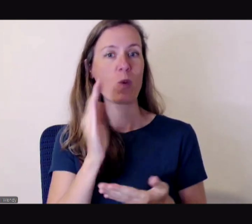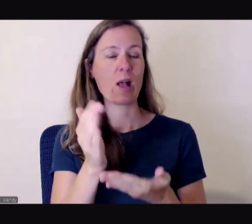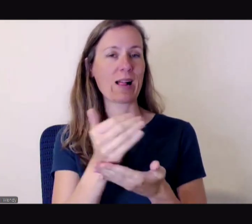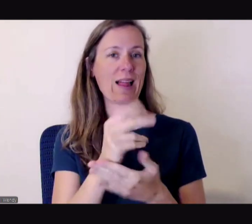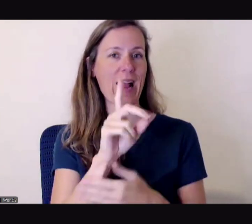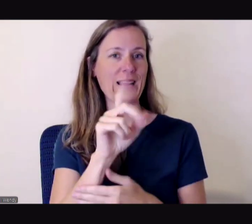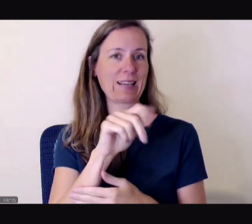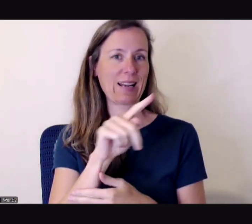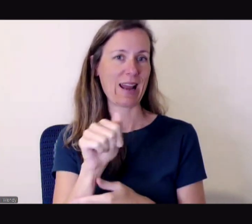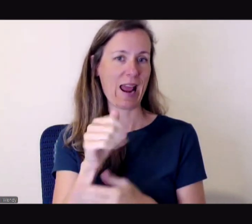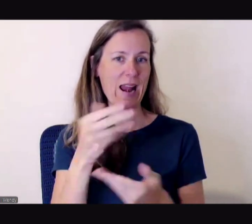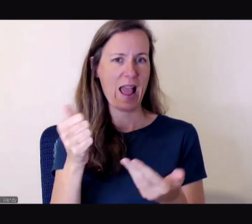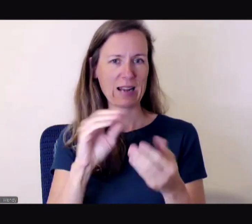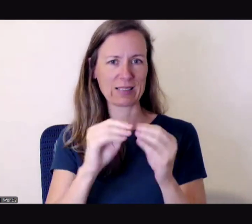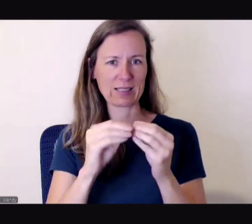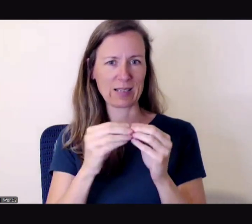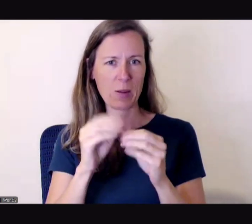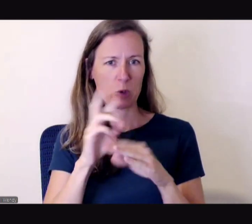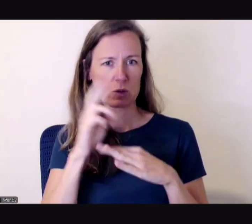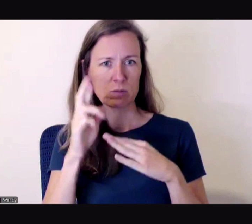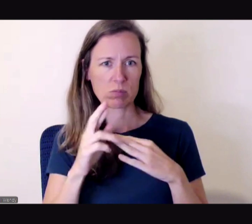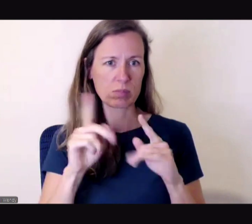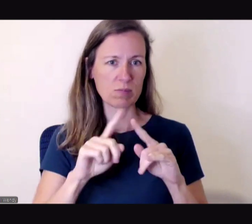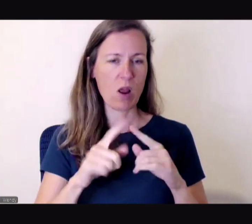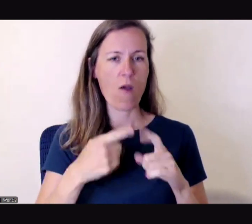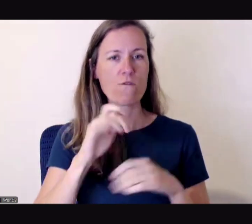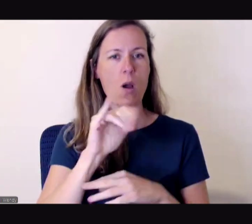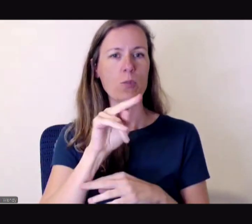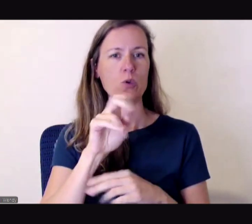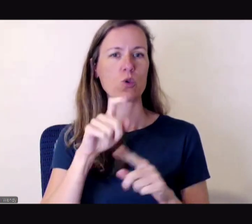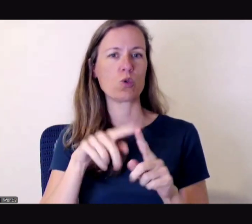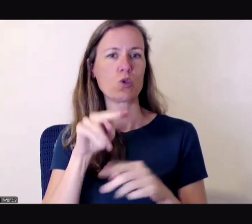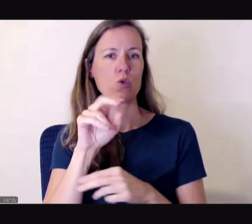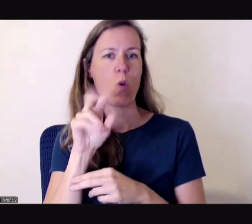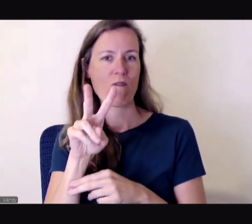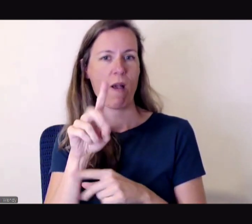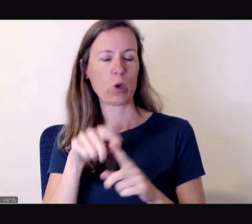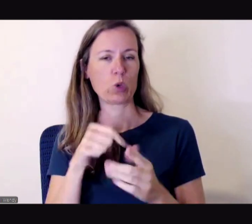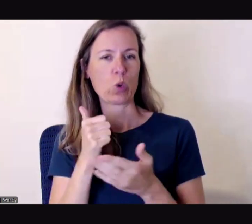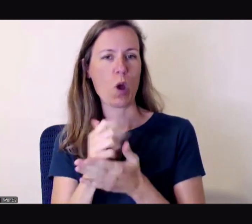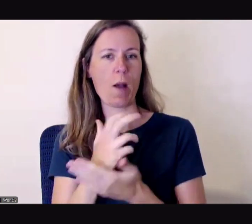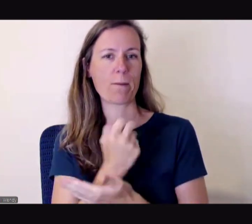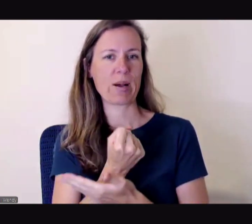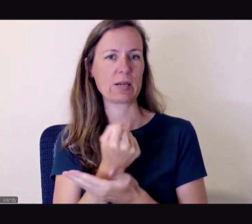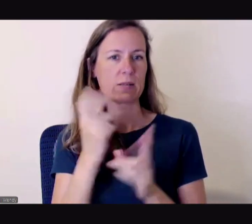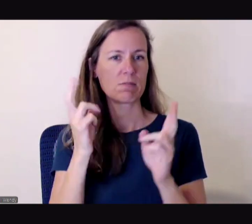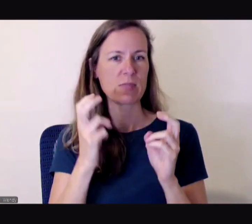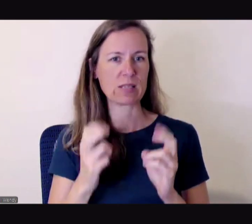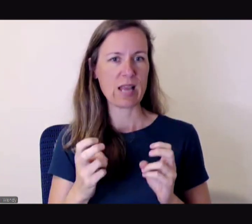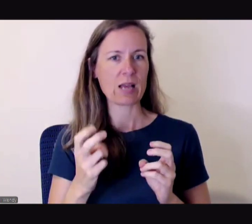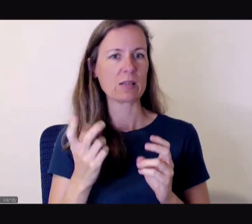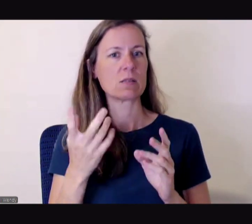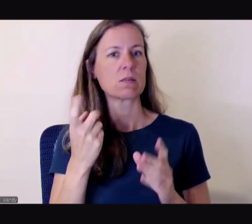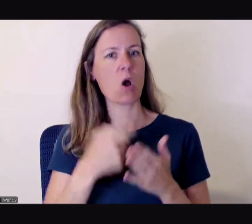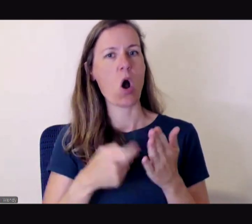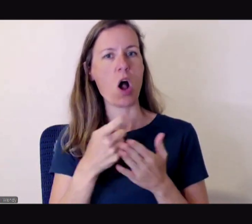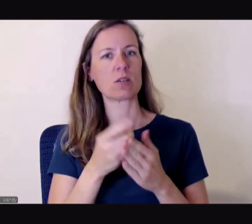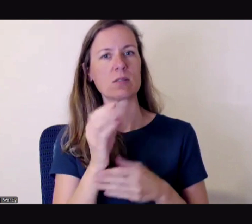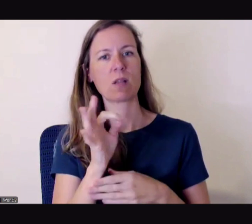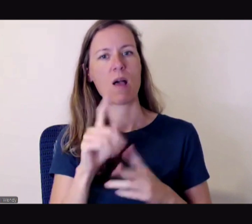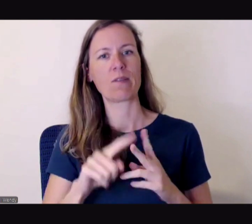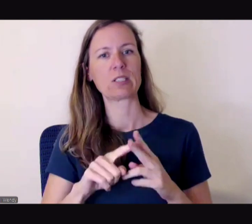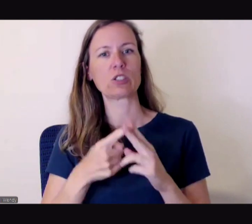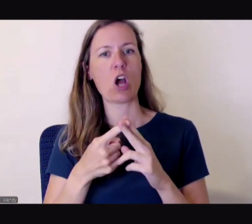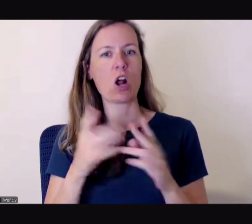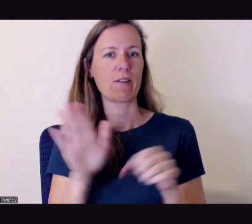overall costs of launching a full-time composting program. We'll be publishing the online web